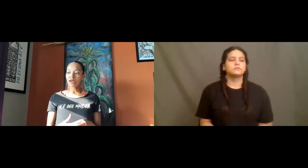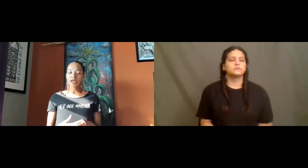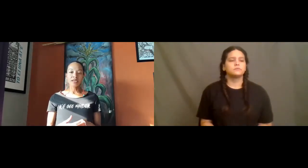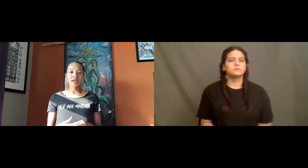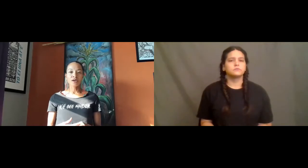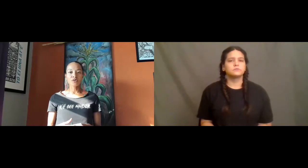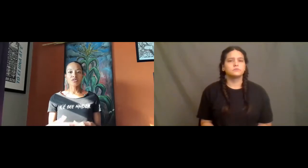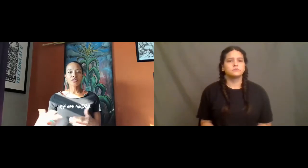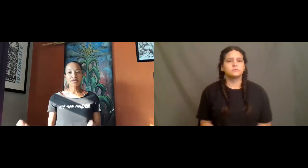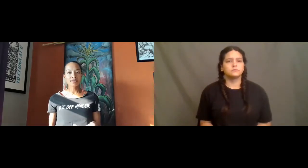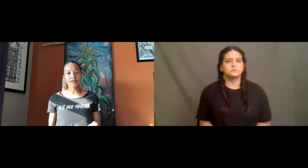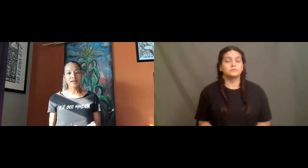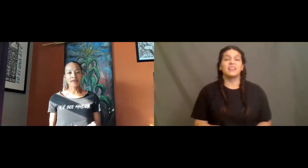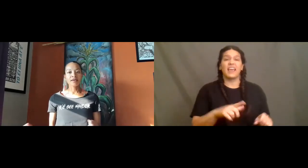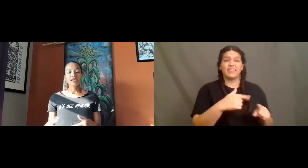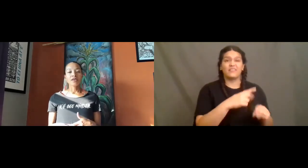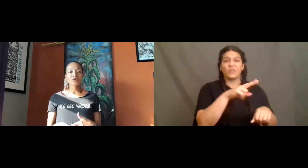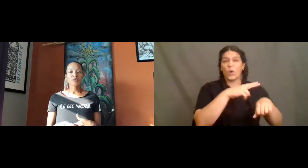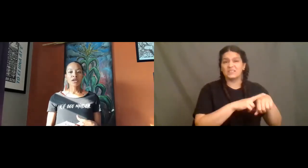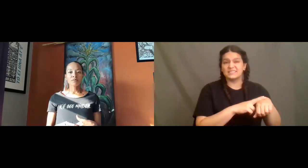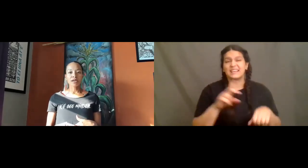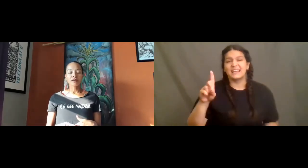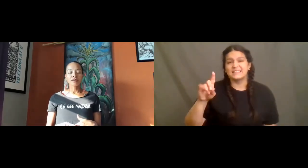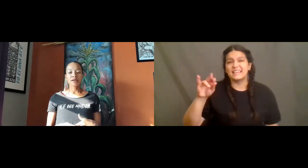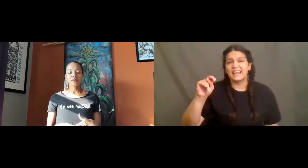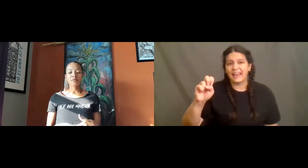the Nakedene, which is the Mexican clan. And those are